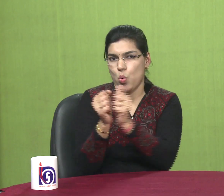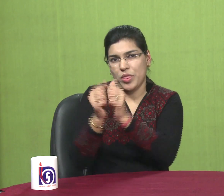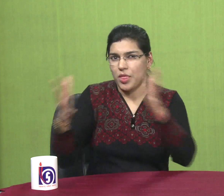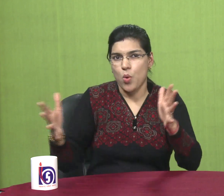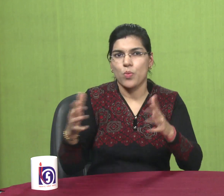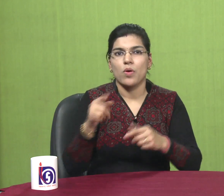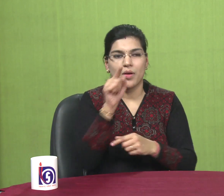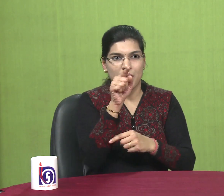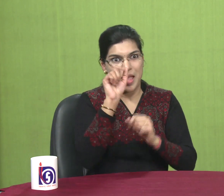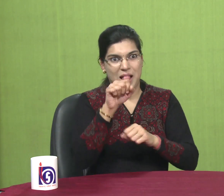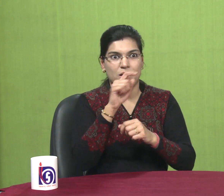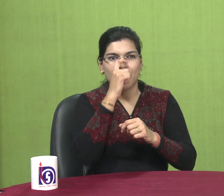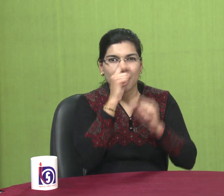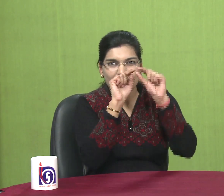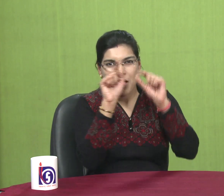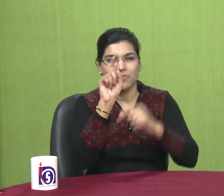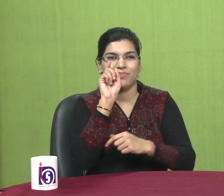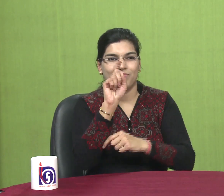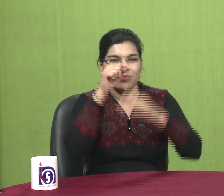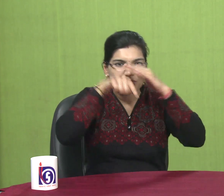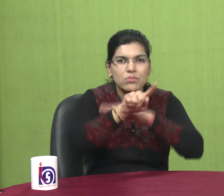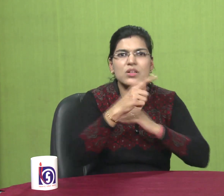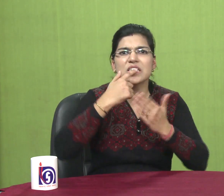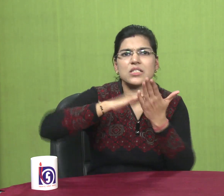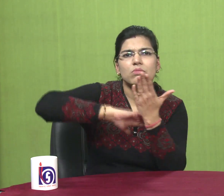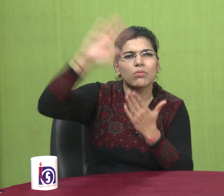If there were no links, you wouldn't have been able to search.